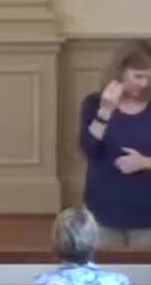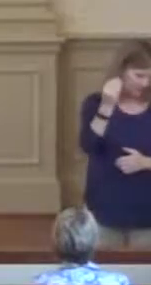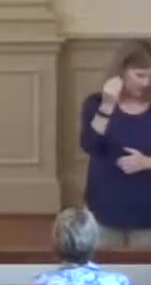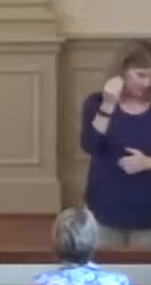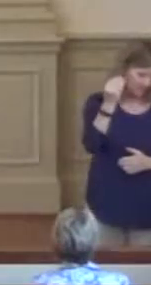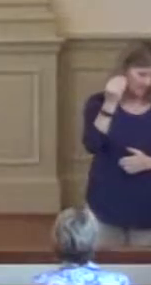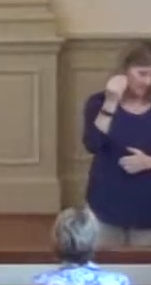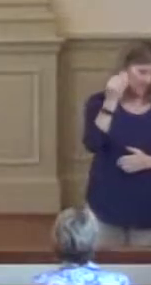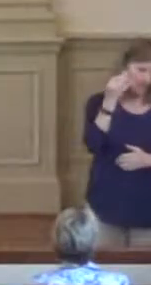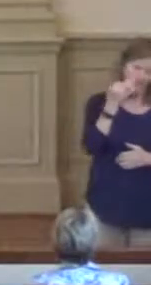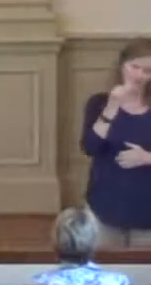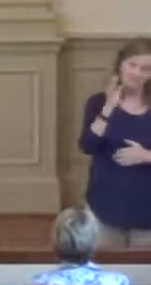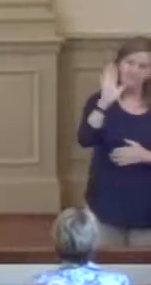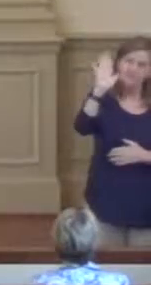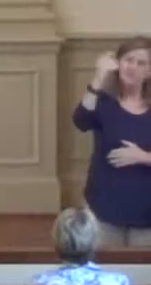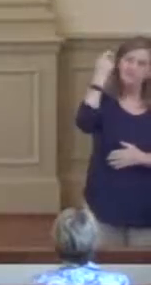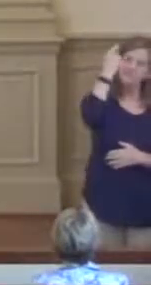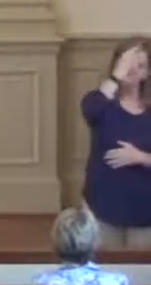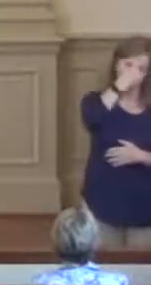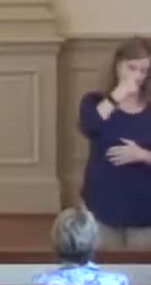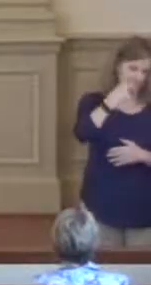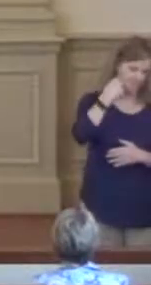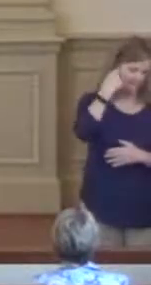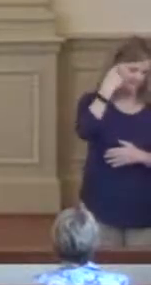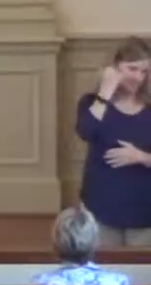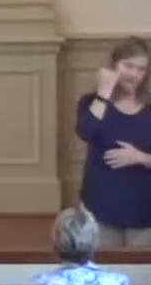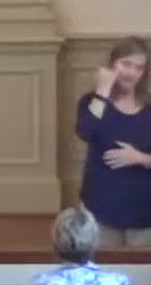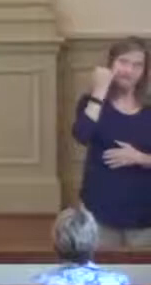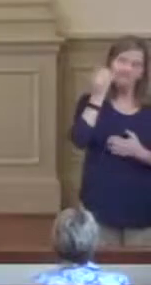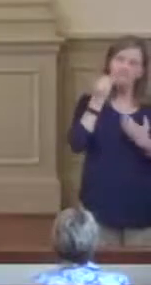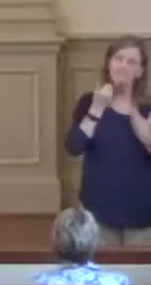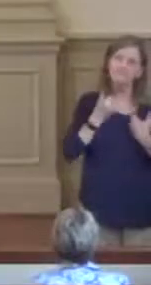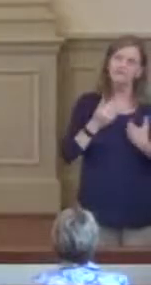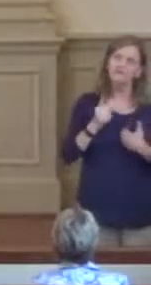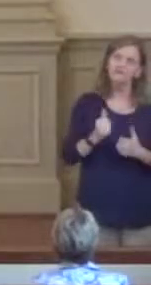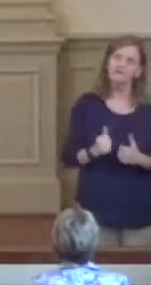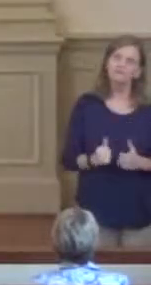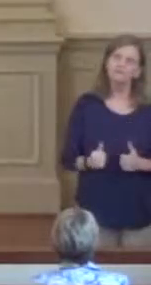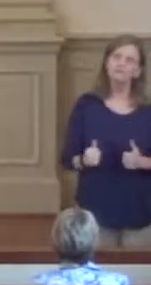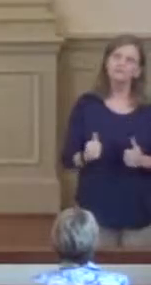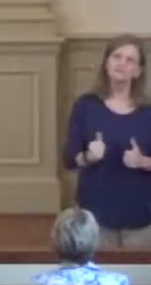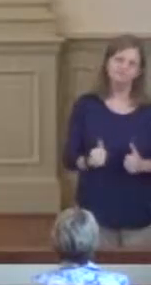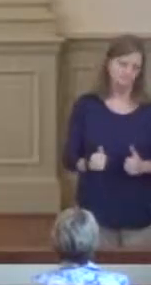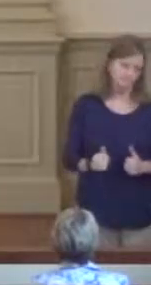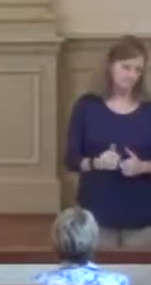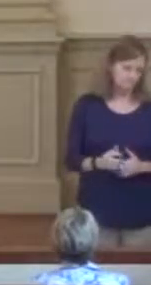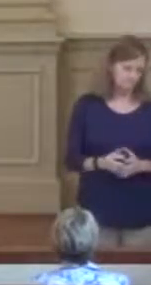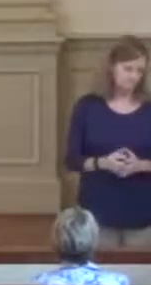beauty of your face. If I could.